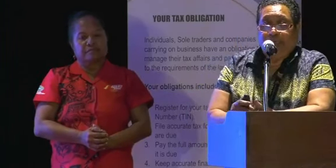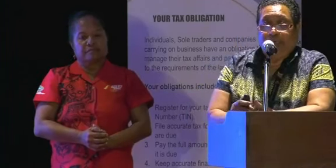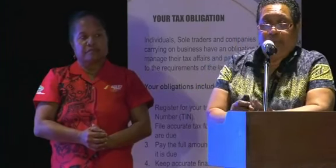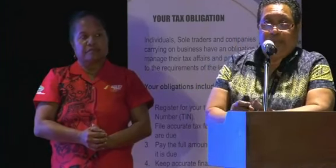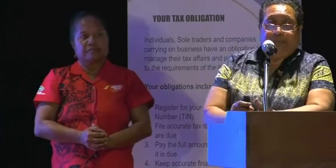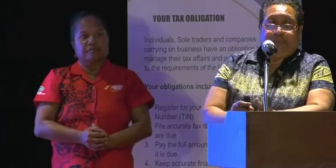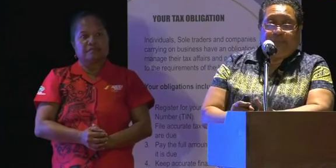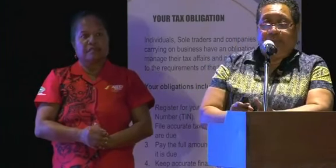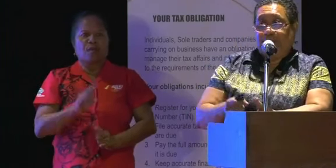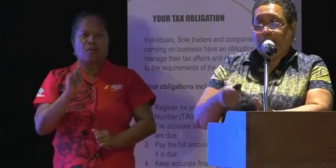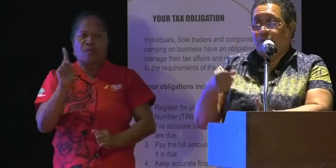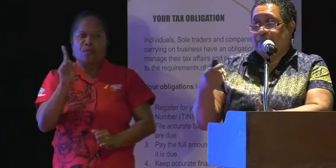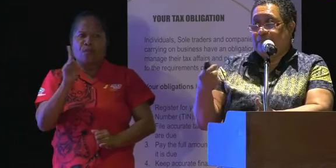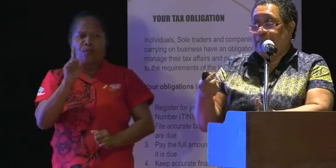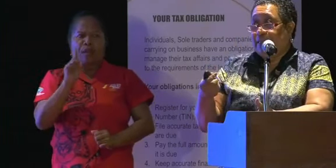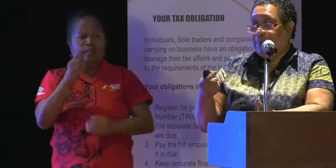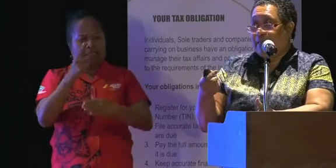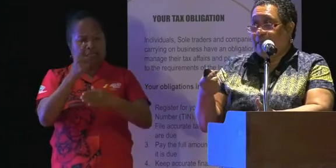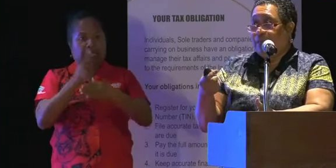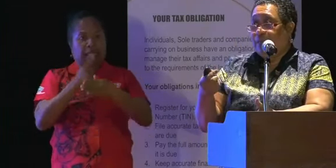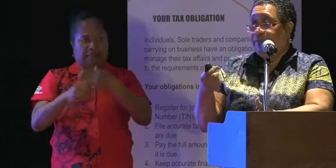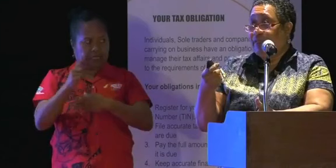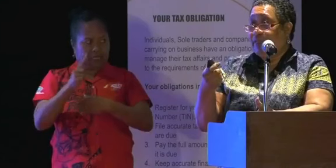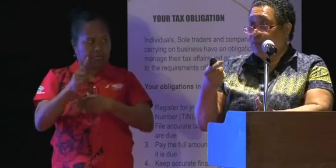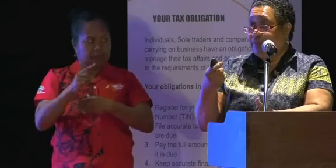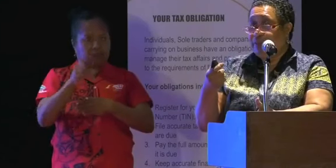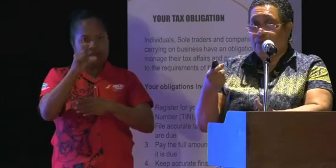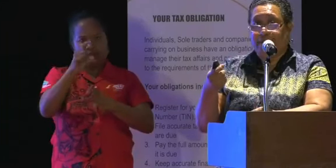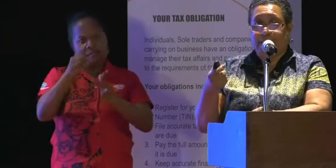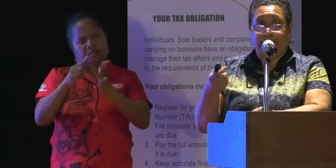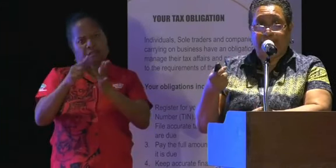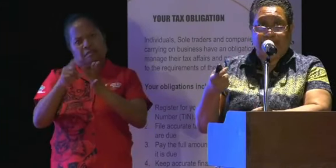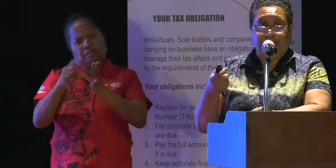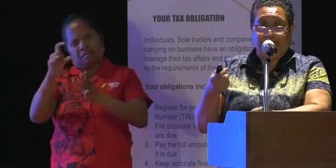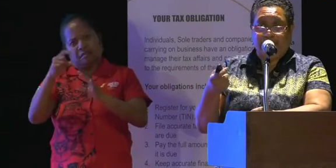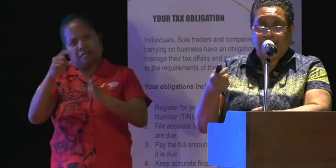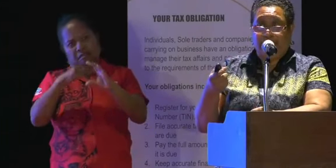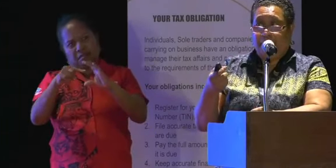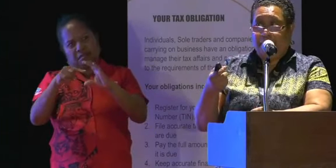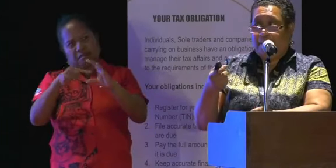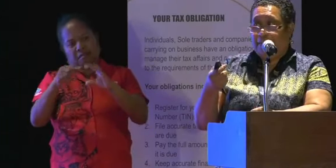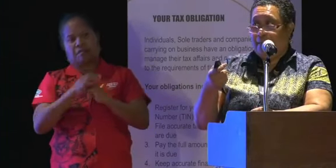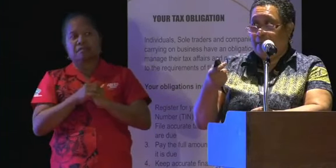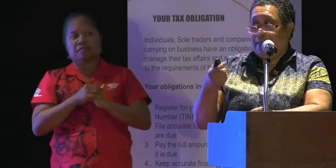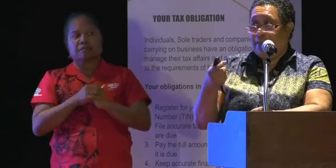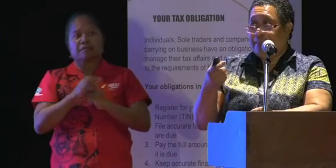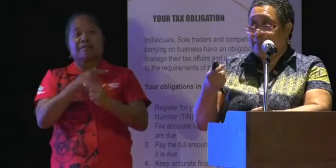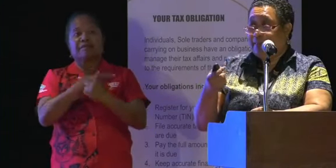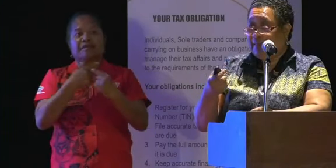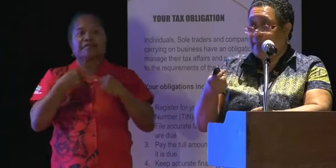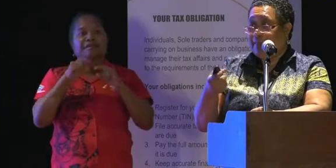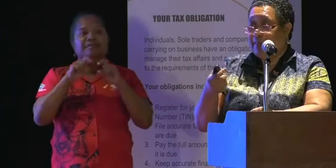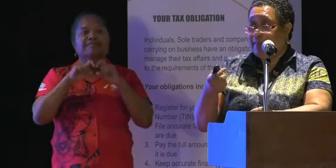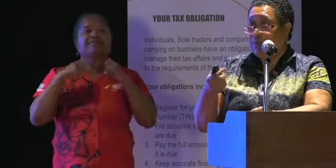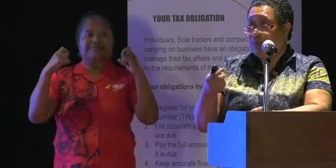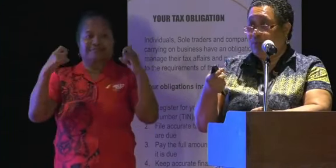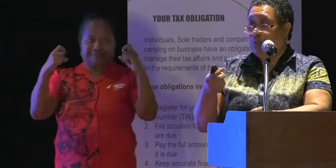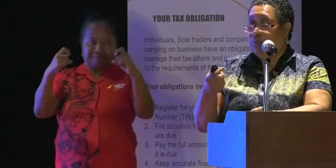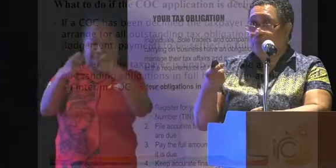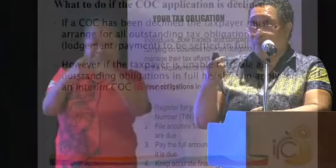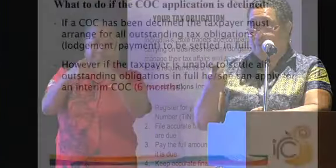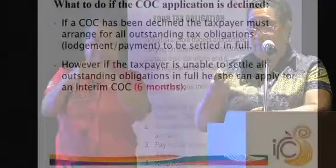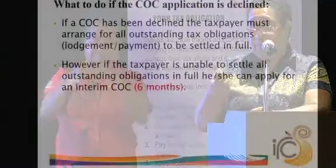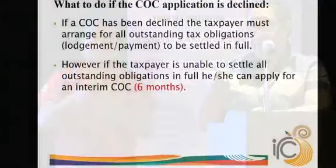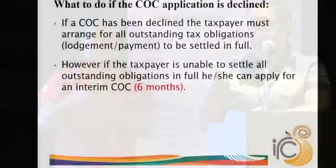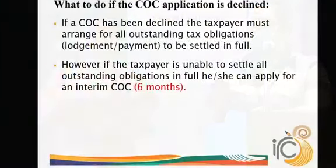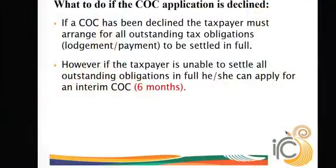Okay, what happens when the COC is emailed? We have a virtual COC team that is dedicated